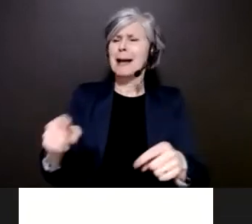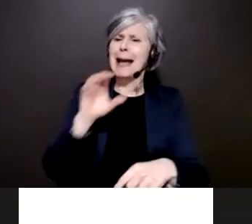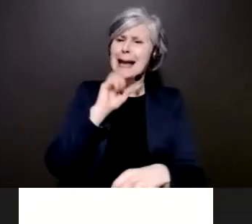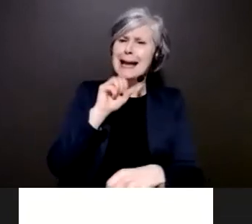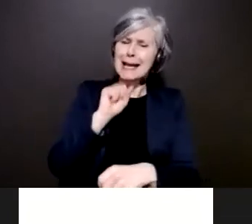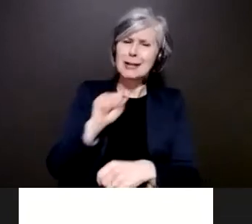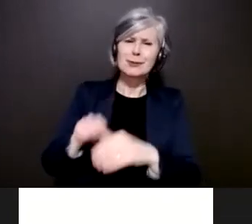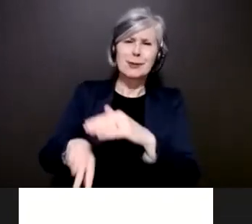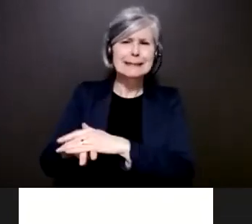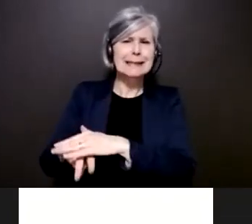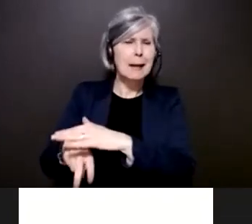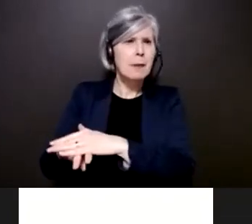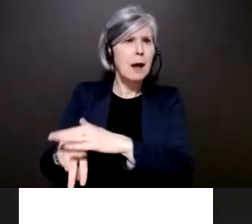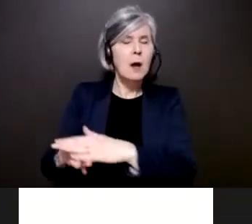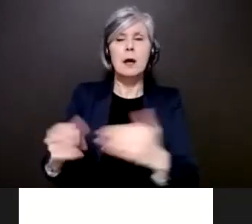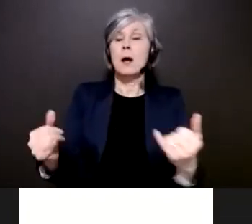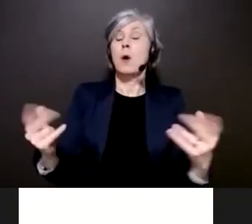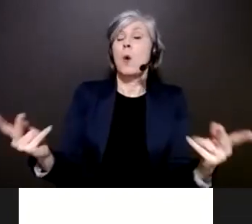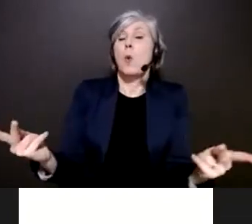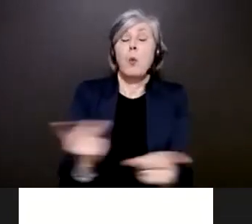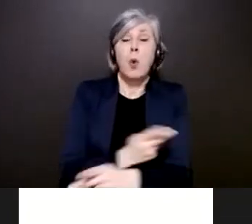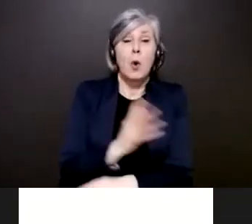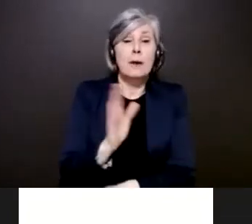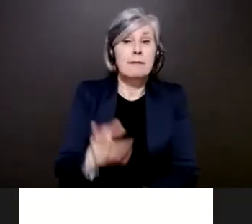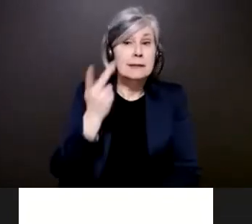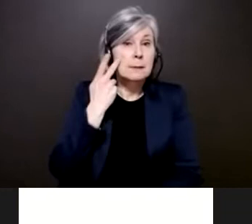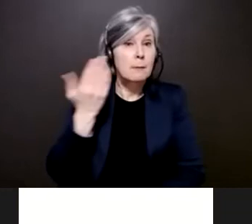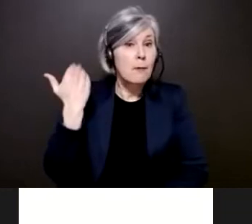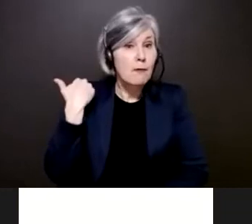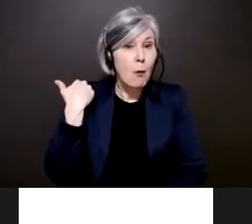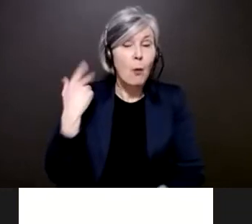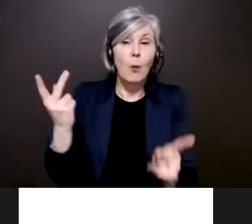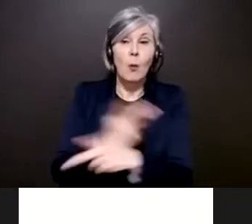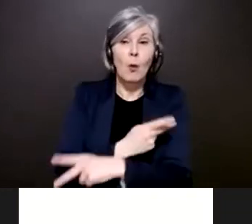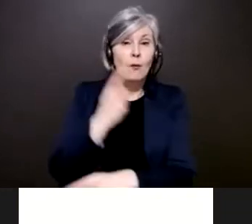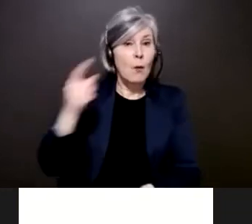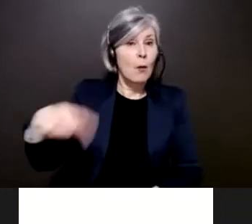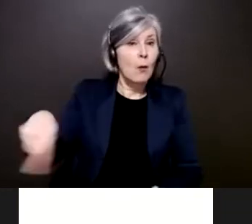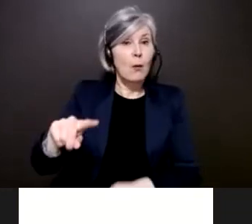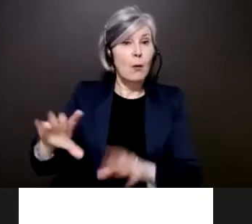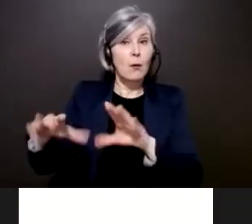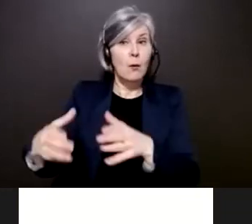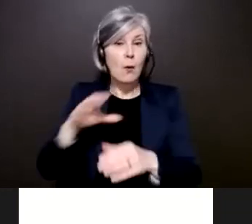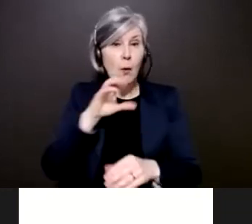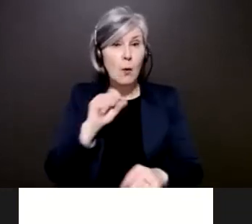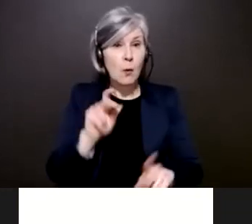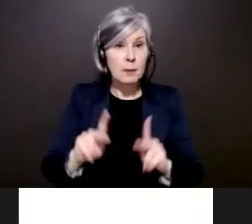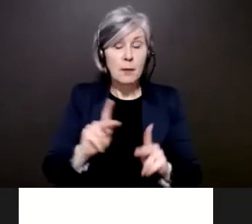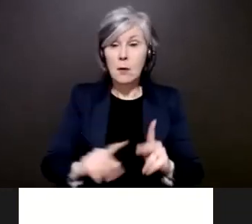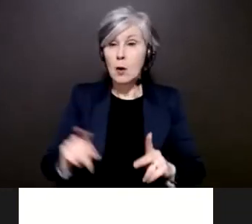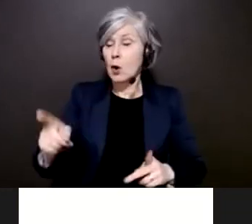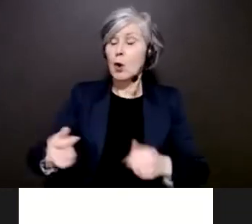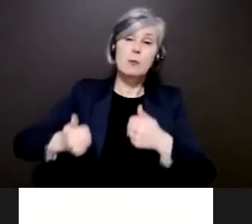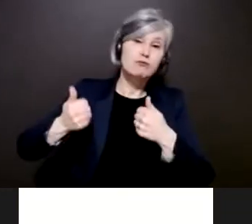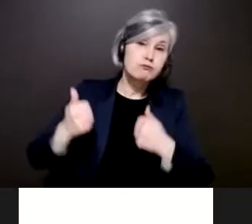unprecedented catastrophes for older people. They have experienced accelerated and precipitous declines in both physical and